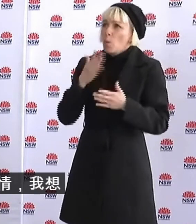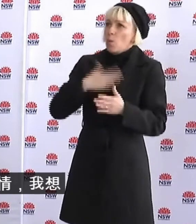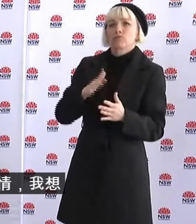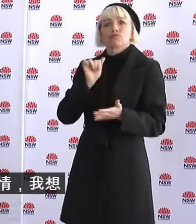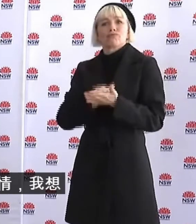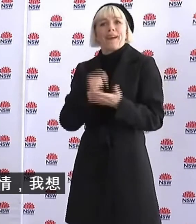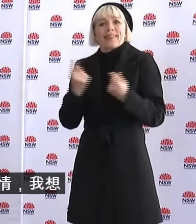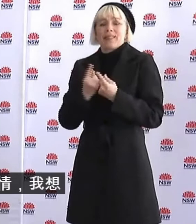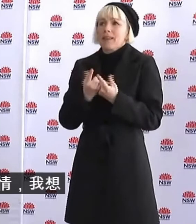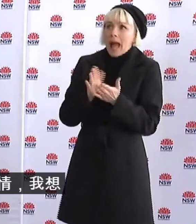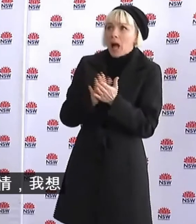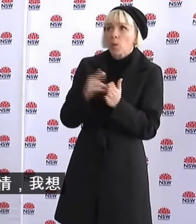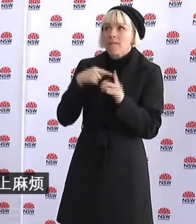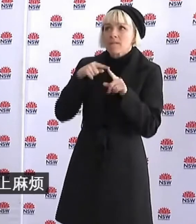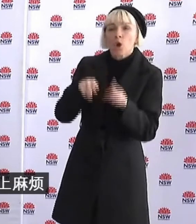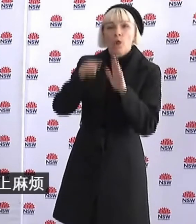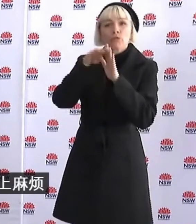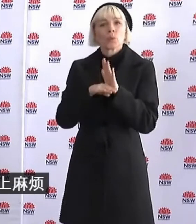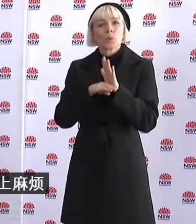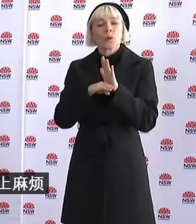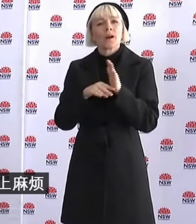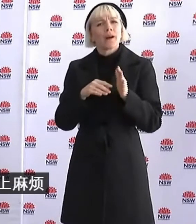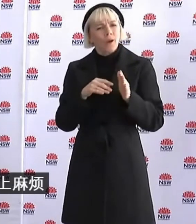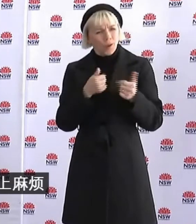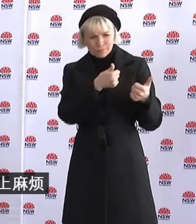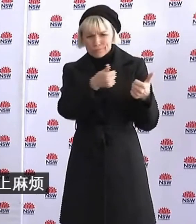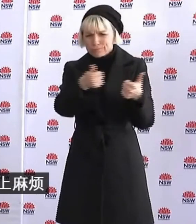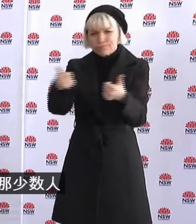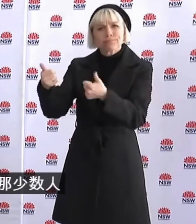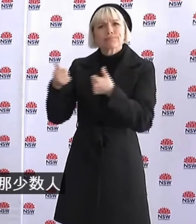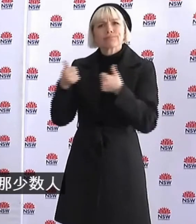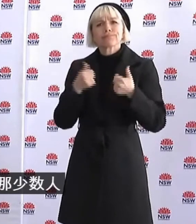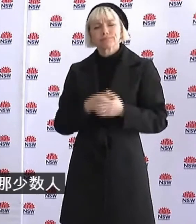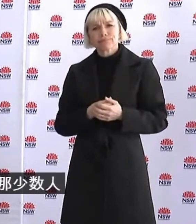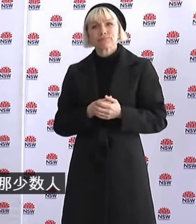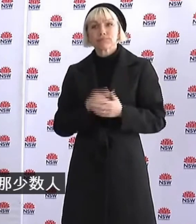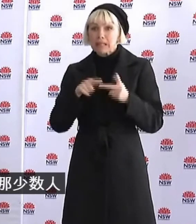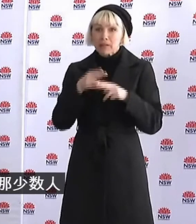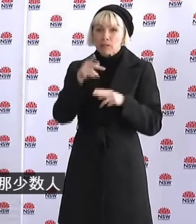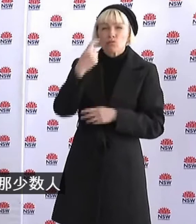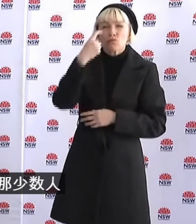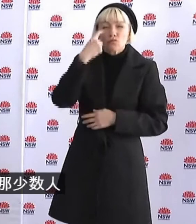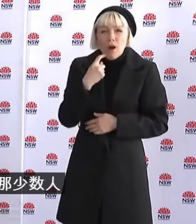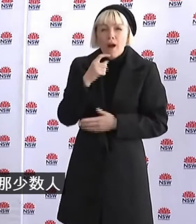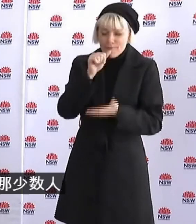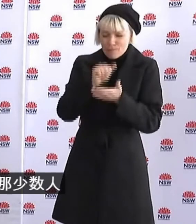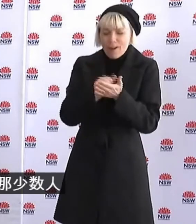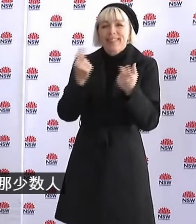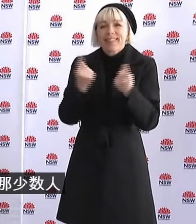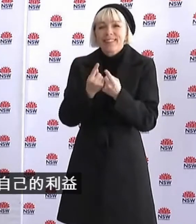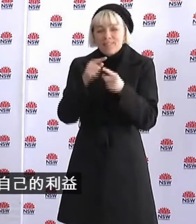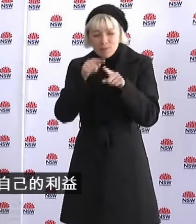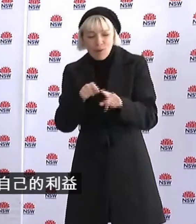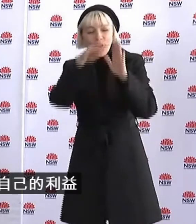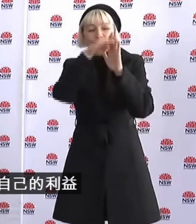of people are doing the right thing, and I want to say to our citizens, you're not going to get in trouble if you're trying to do the right thing. But those handful of